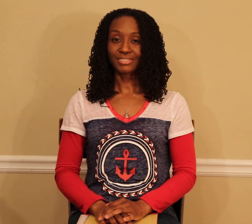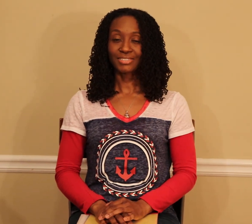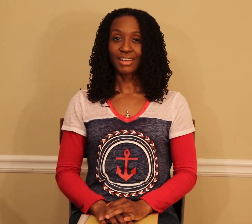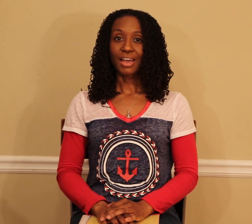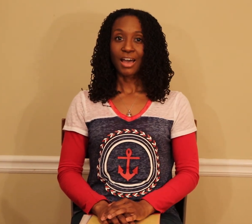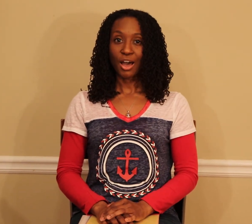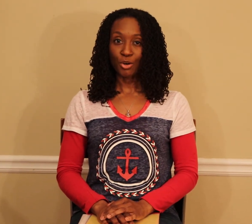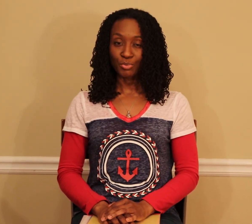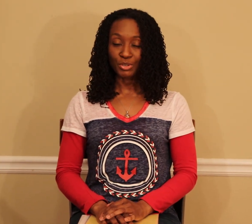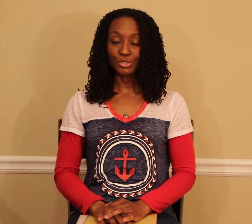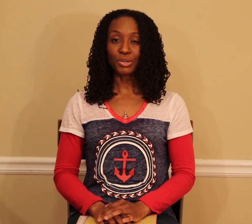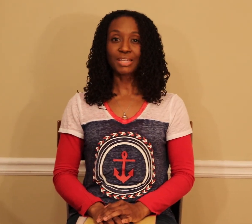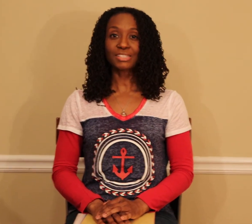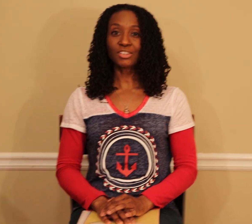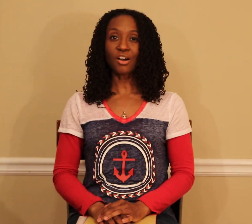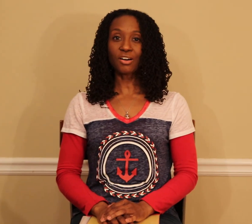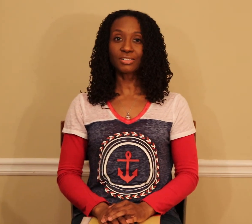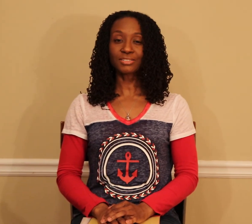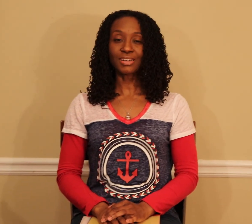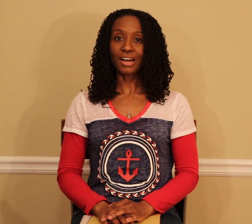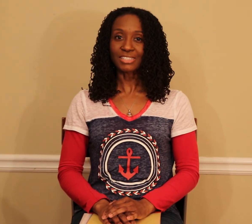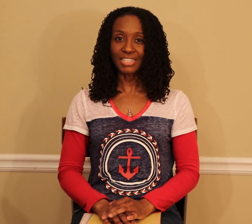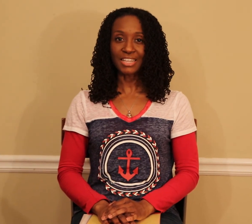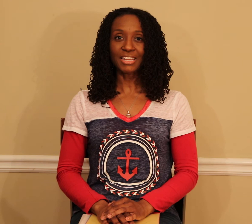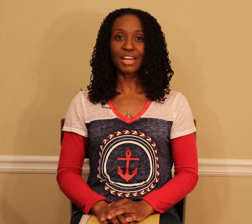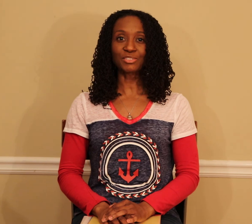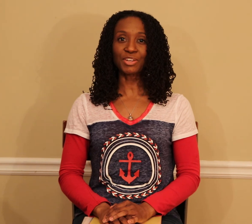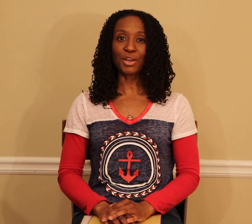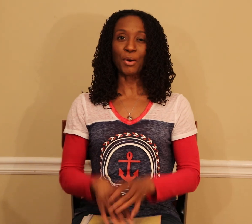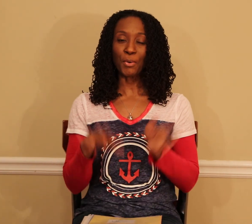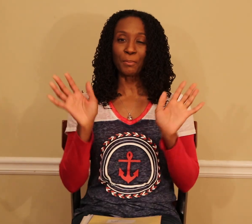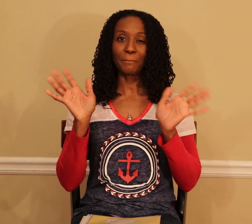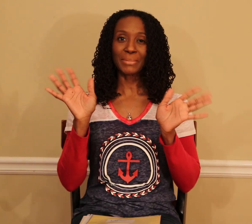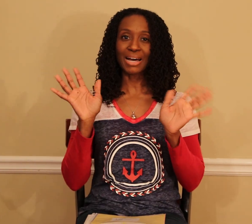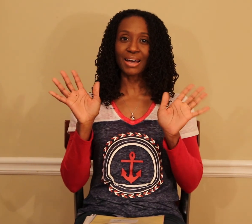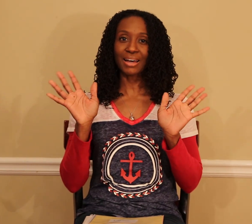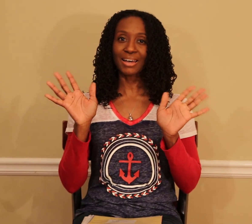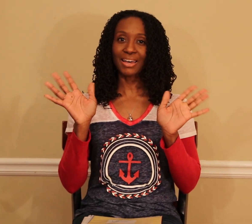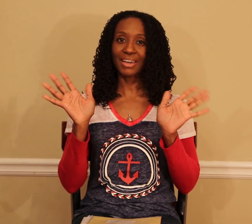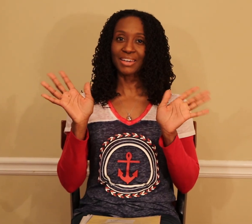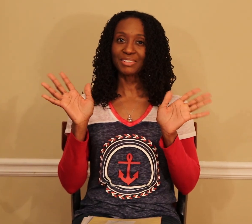Hi. I hope you enjoyed that song. I'll see you in the next video. Bye.